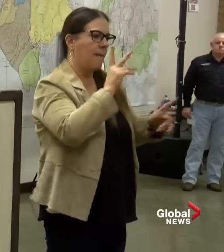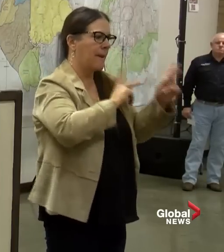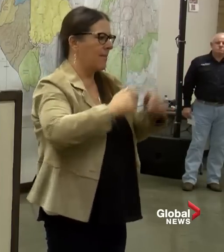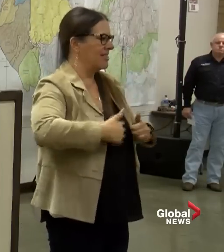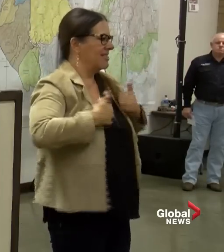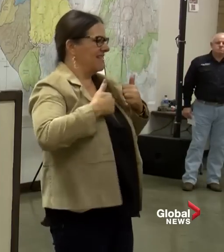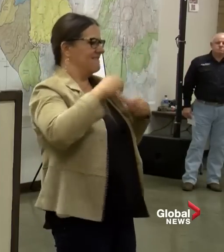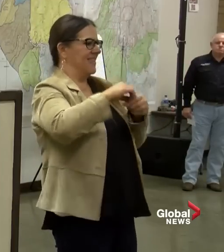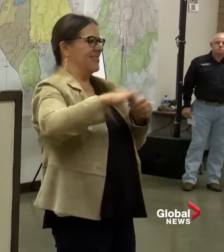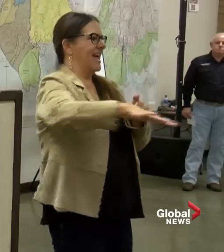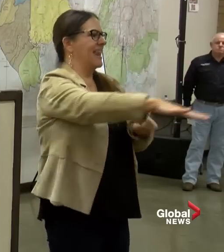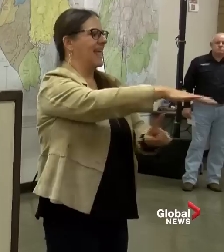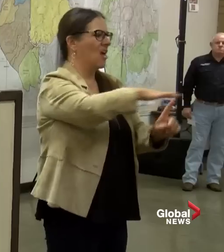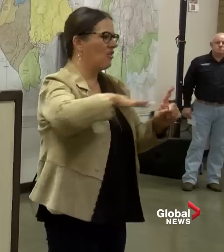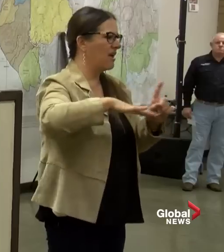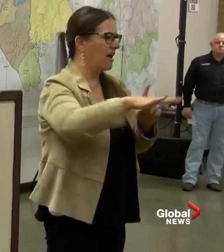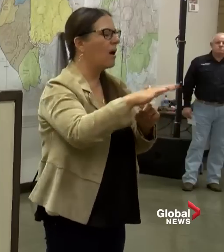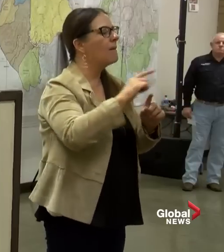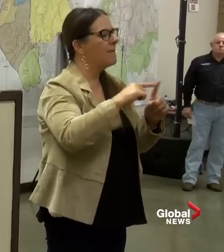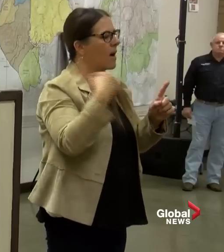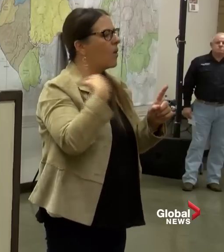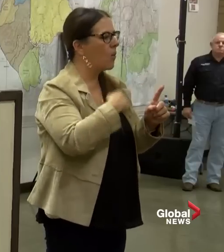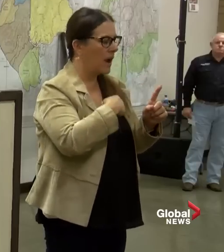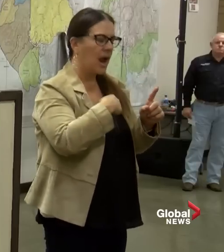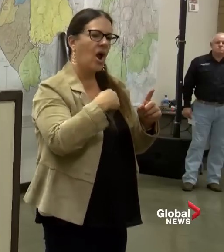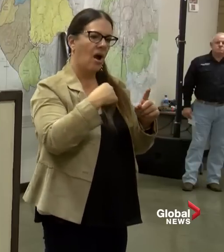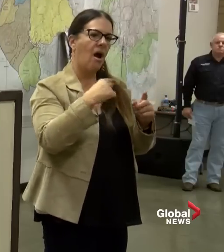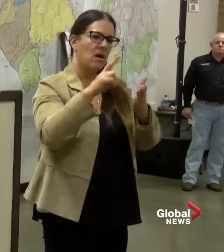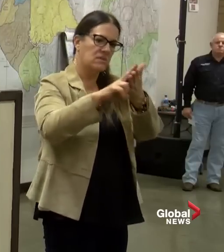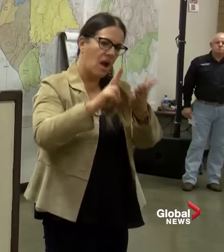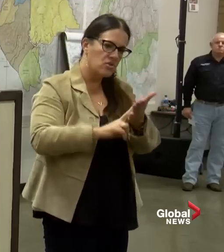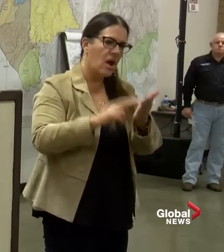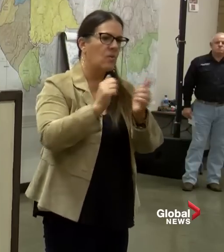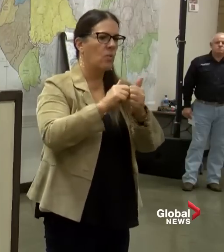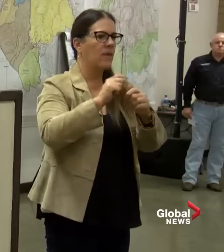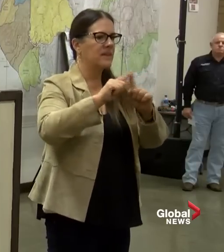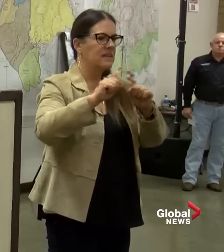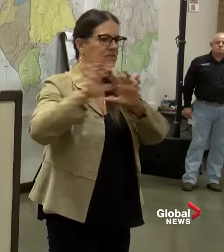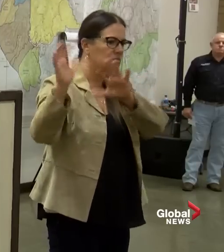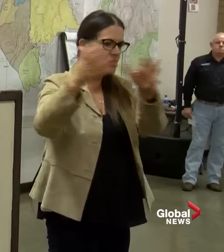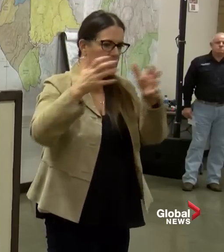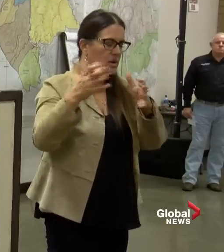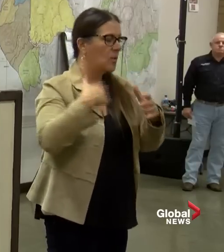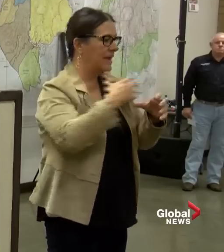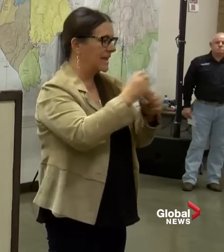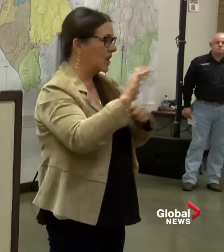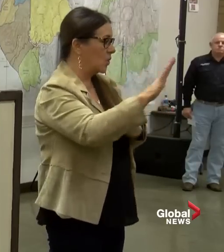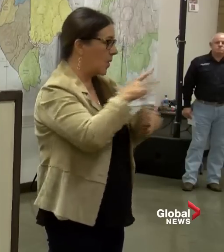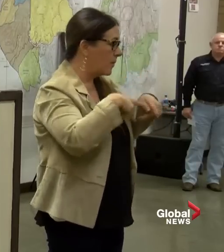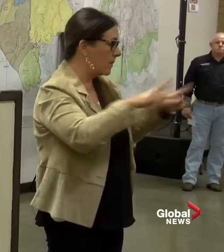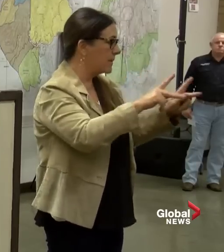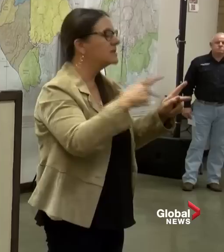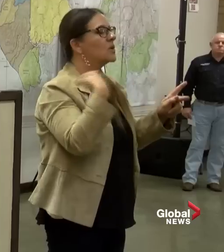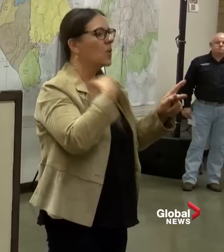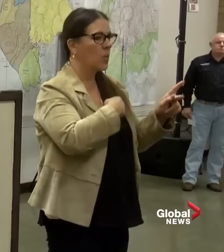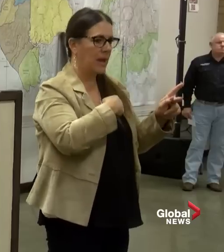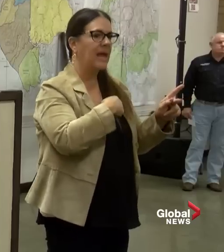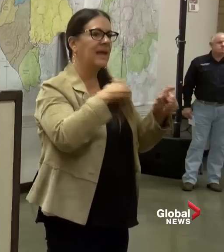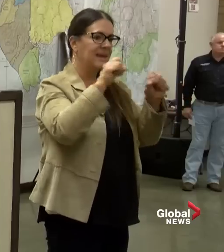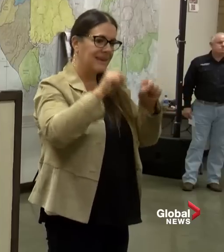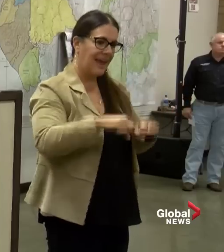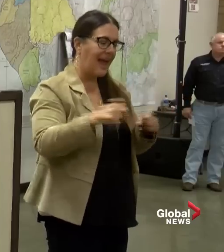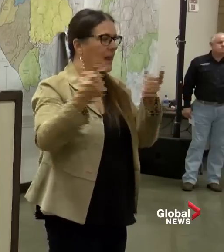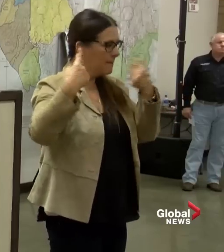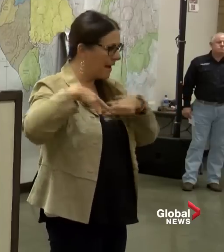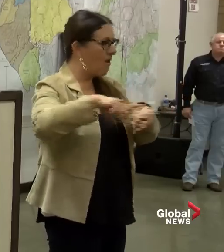there. But we're mobilizing our contractors and crews so that as we get your permission, we can begin in parallel to begin